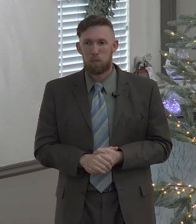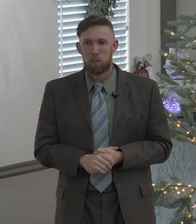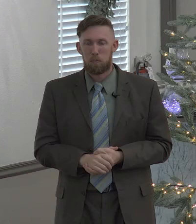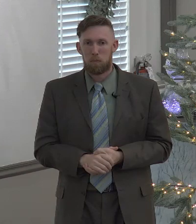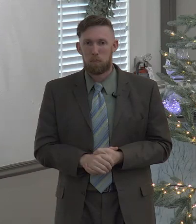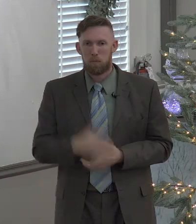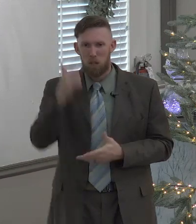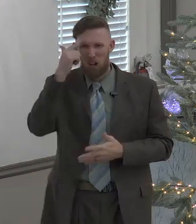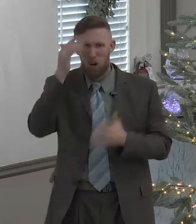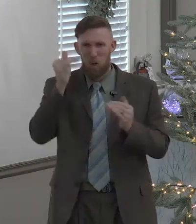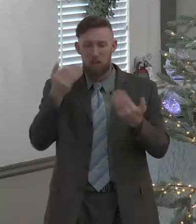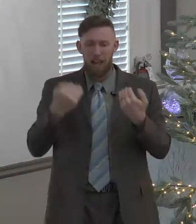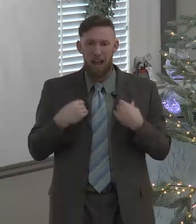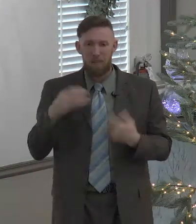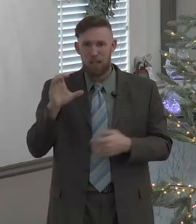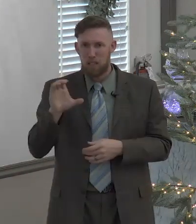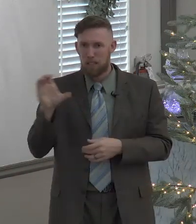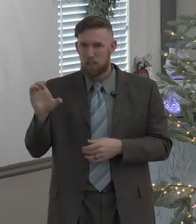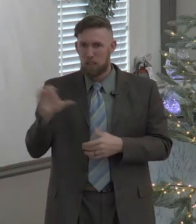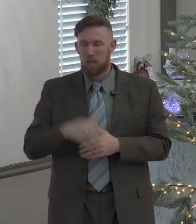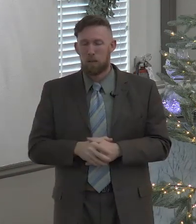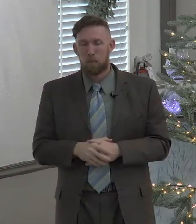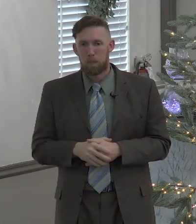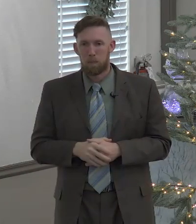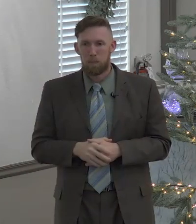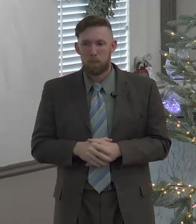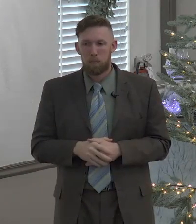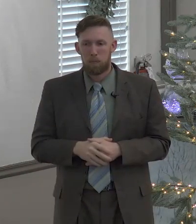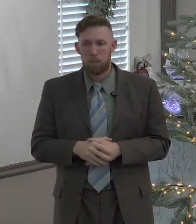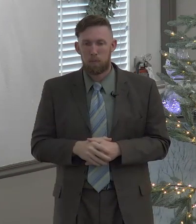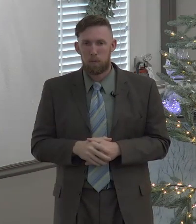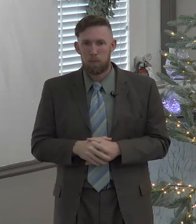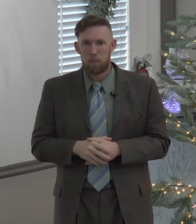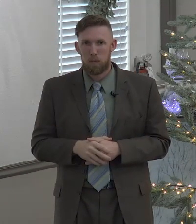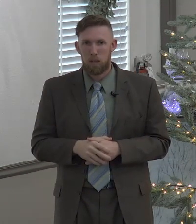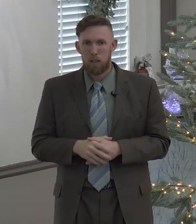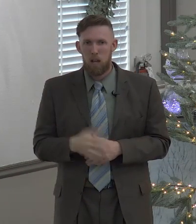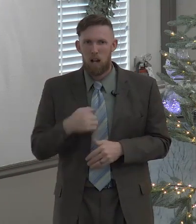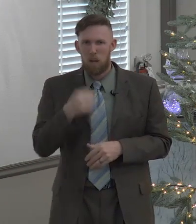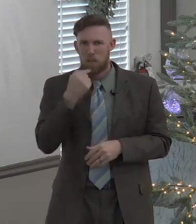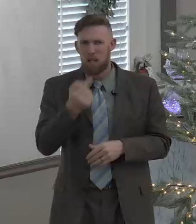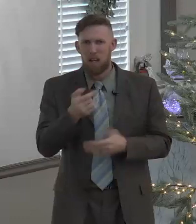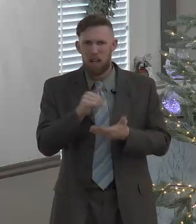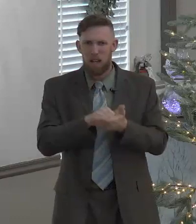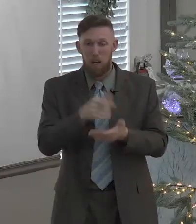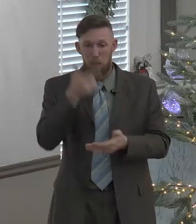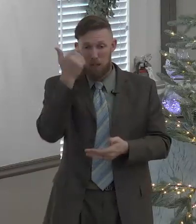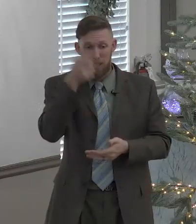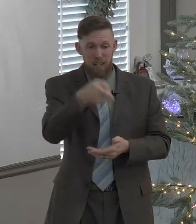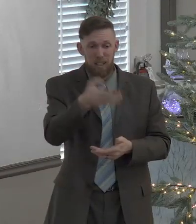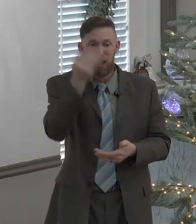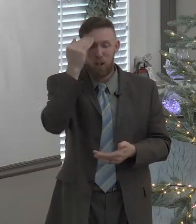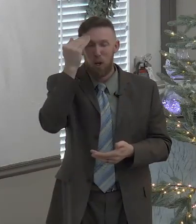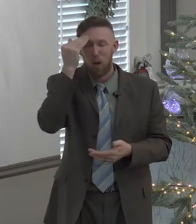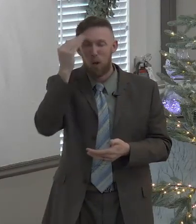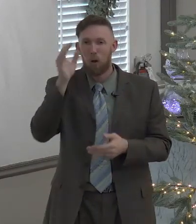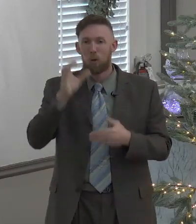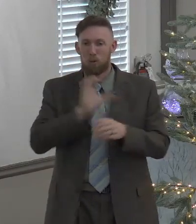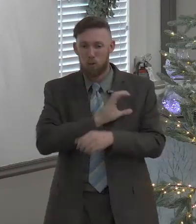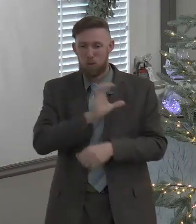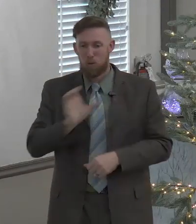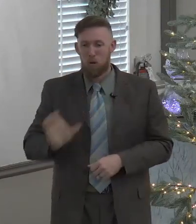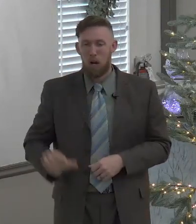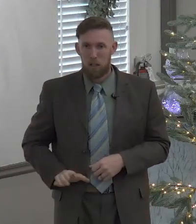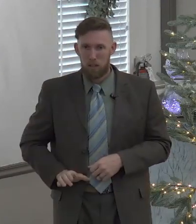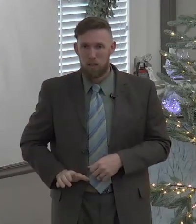on their iPad or whatever to put in closed captioning. I'm saying this to you because here's a